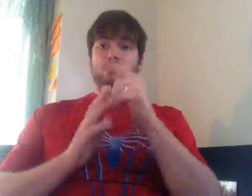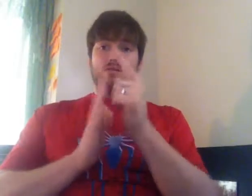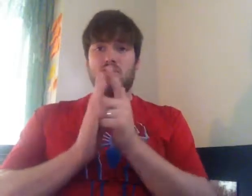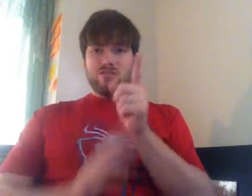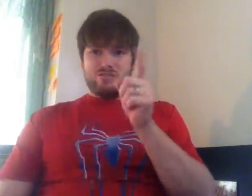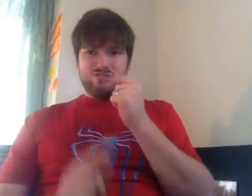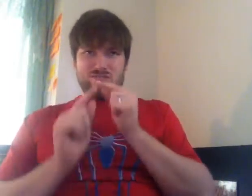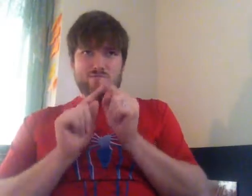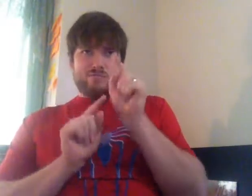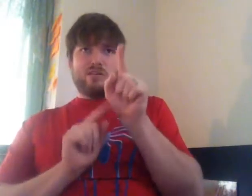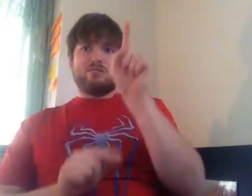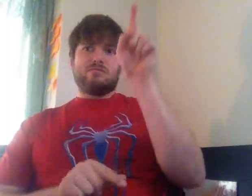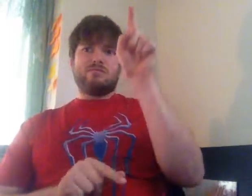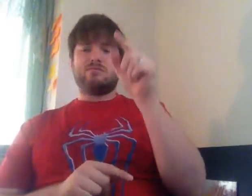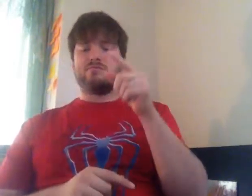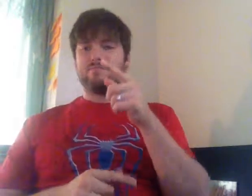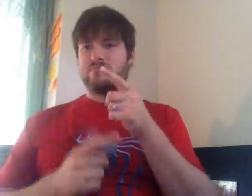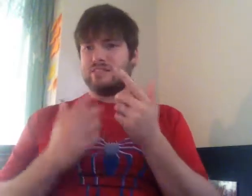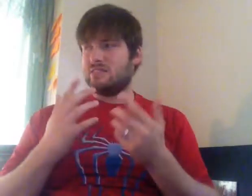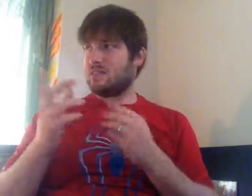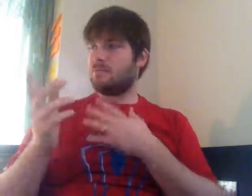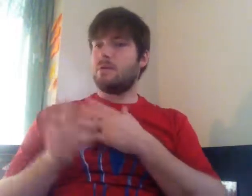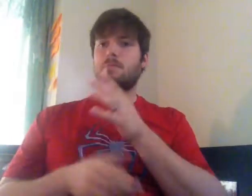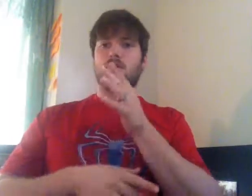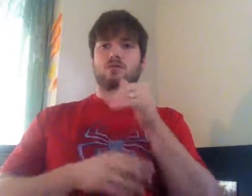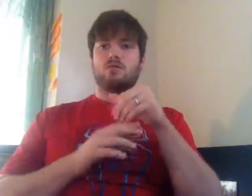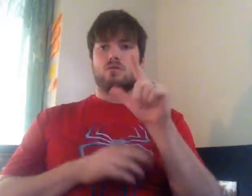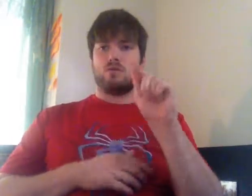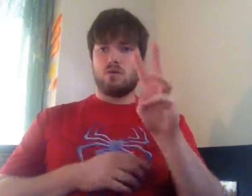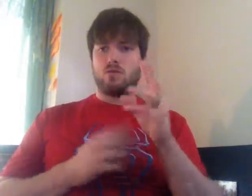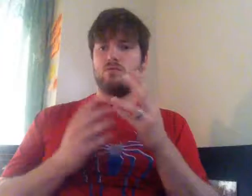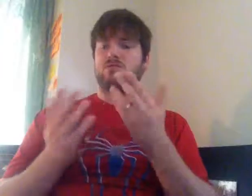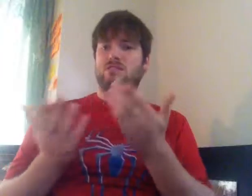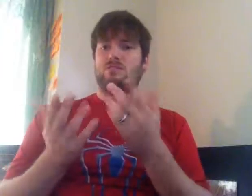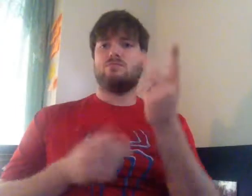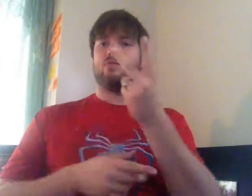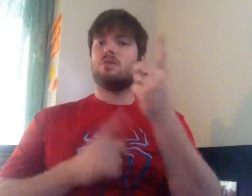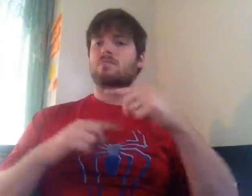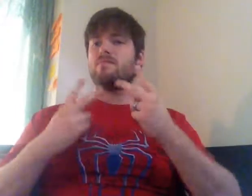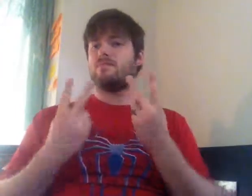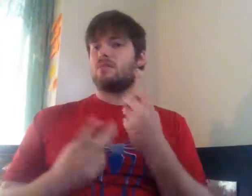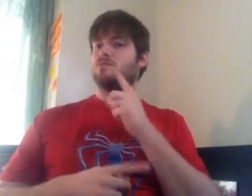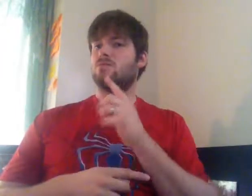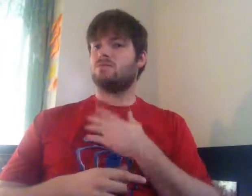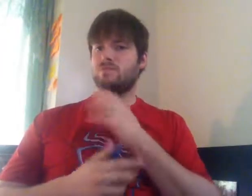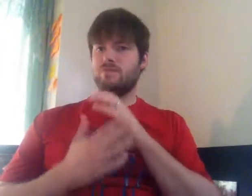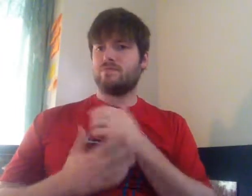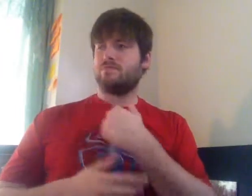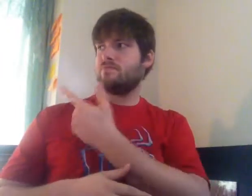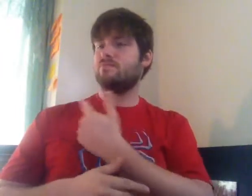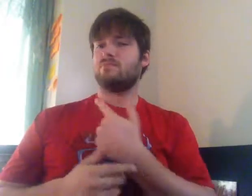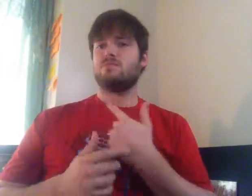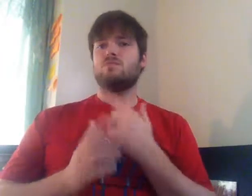got we have Tropical Depression 1E right here, very close to the coast of